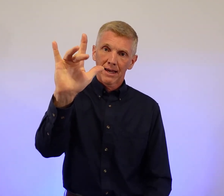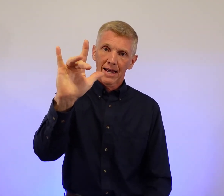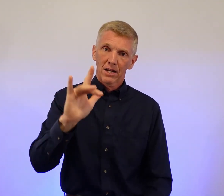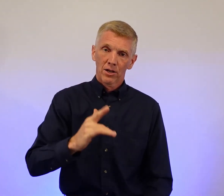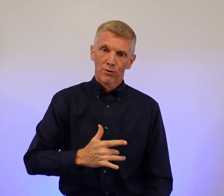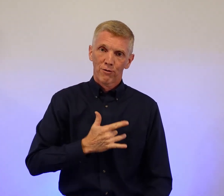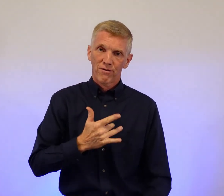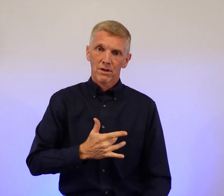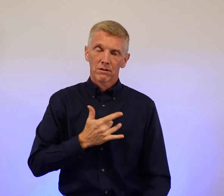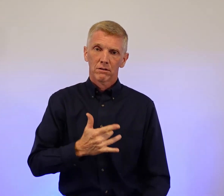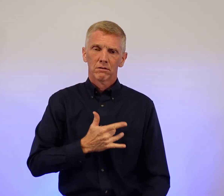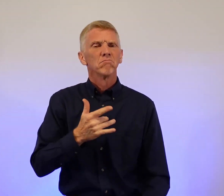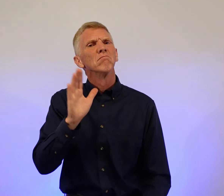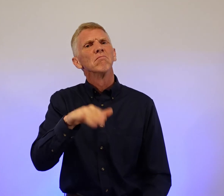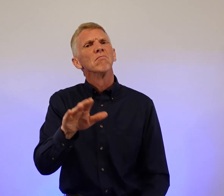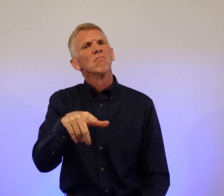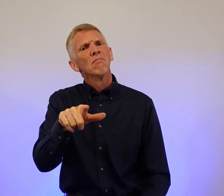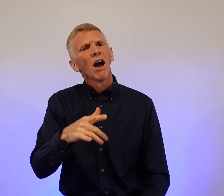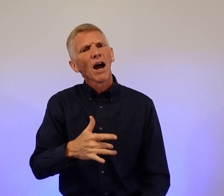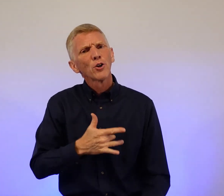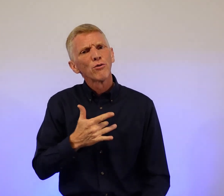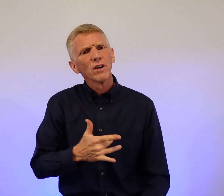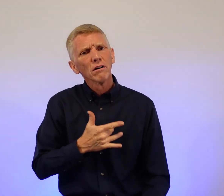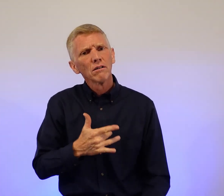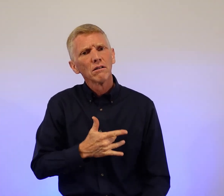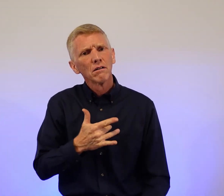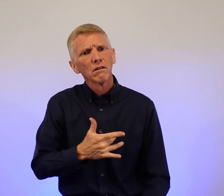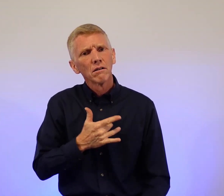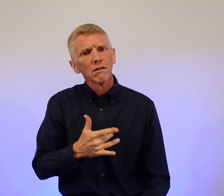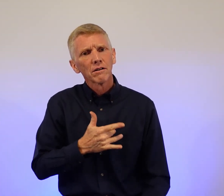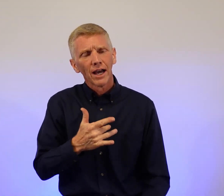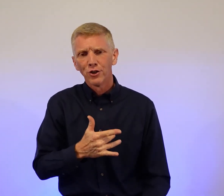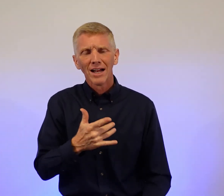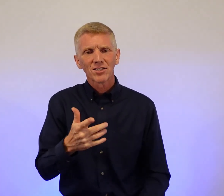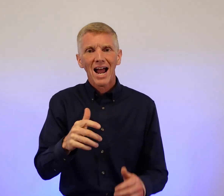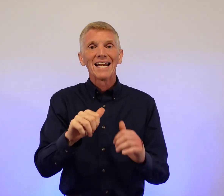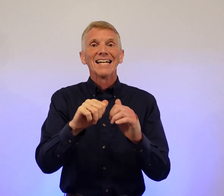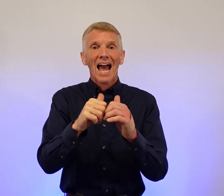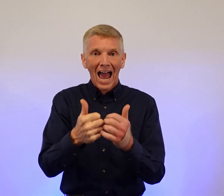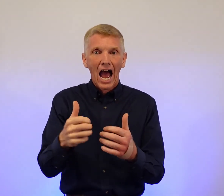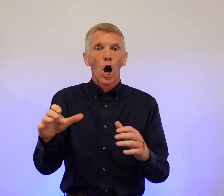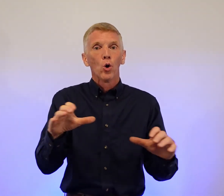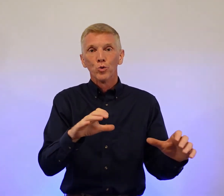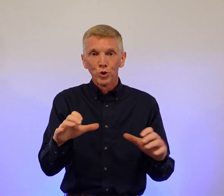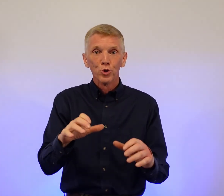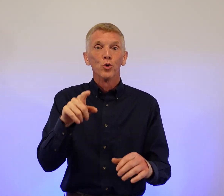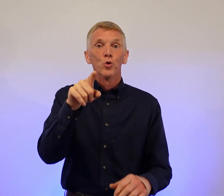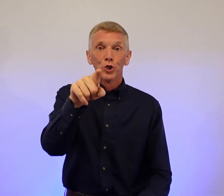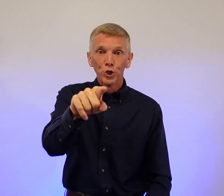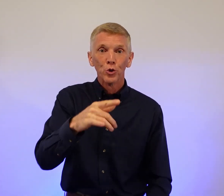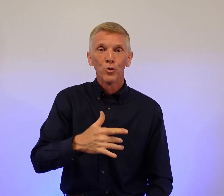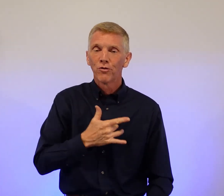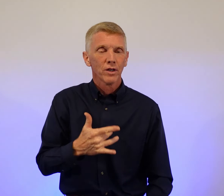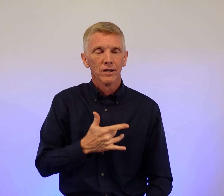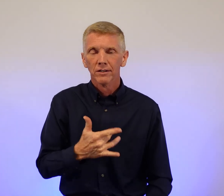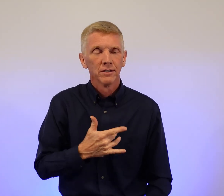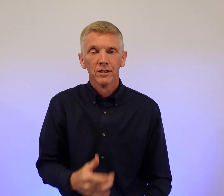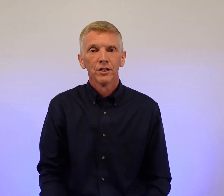that? Feel. How do you feel? Okay, you're not signing, how do you feel? You're